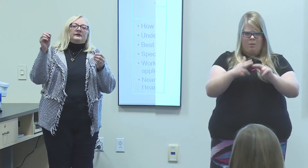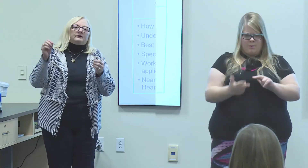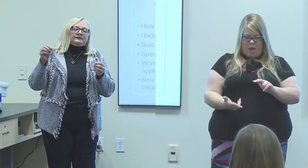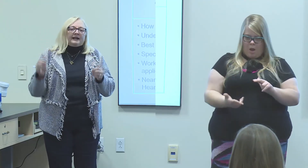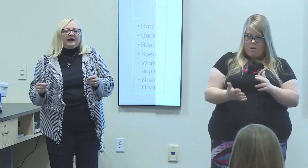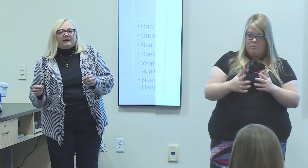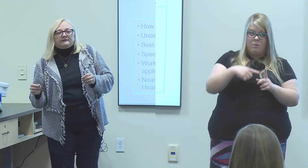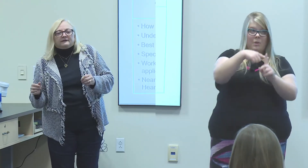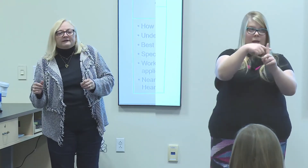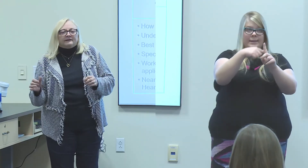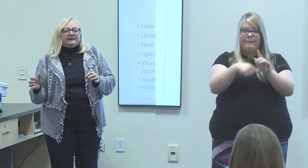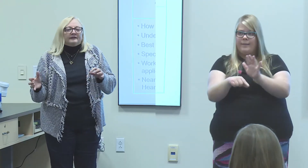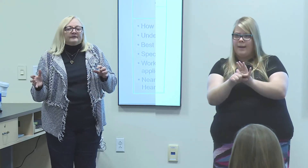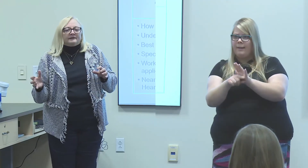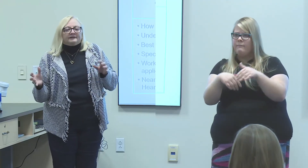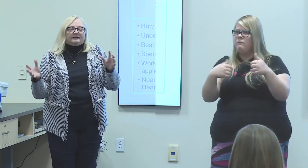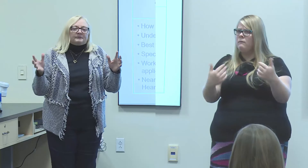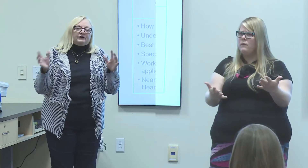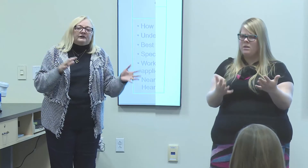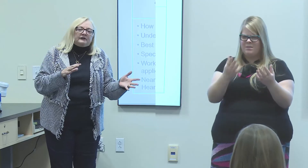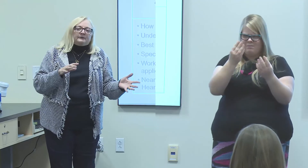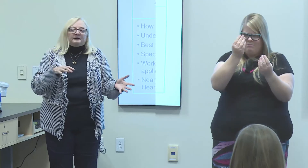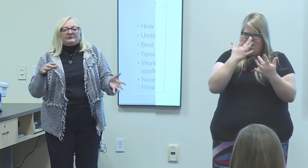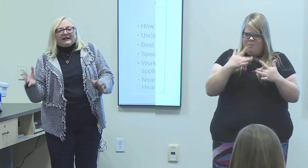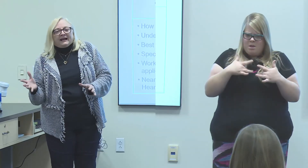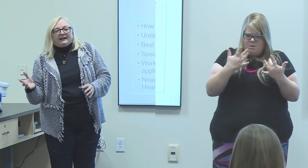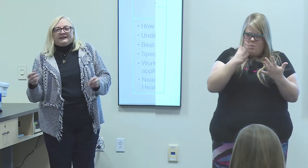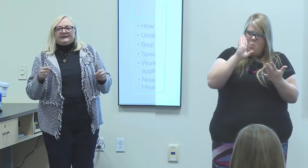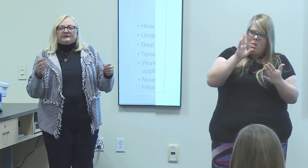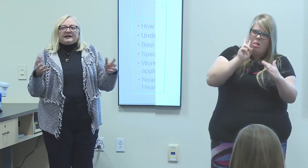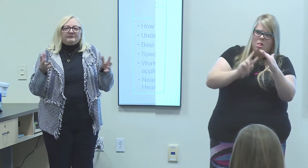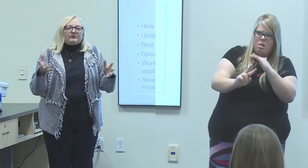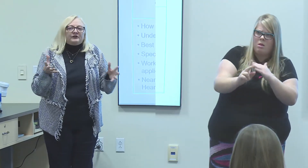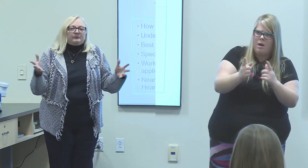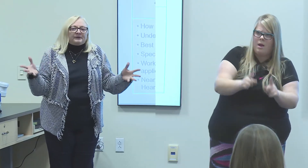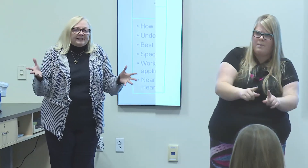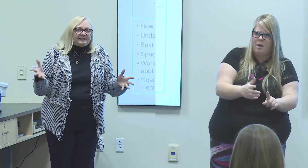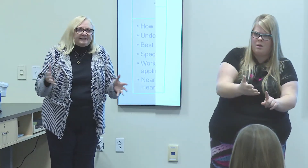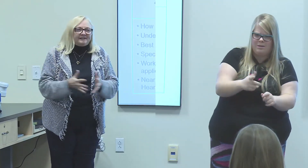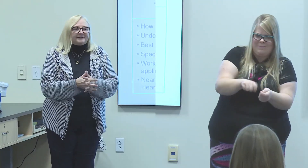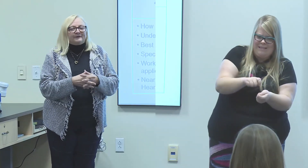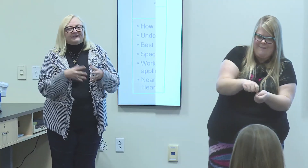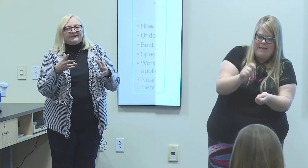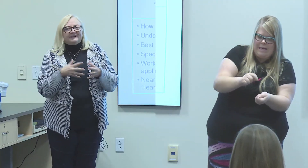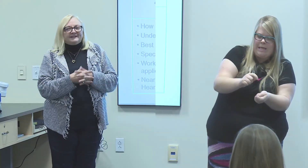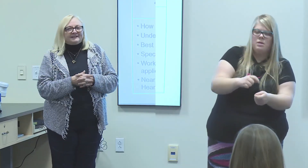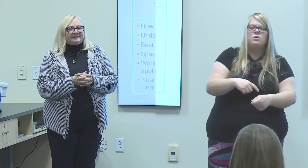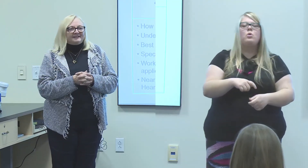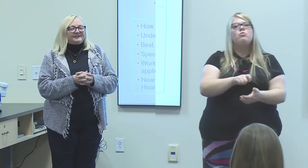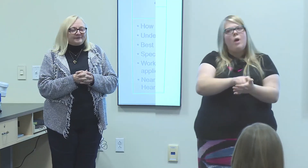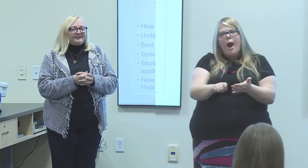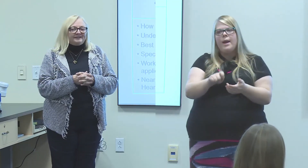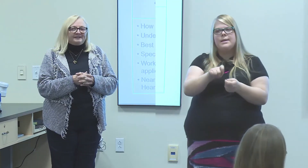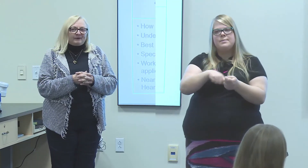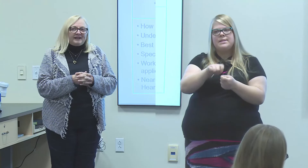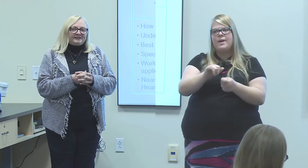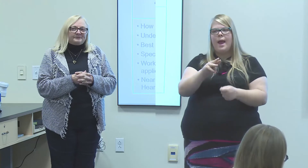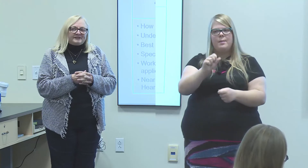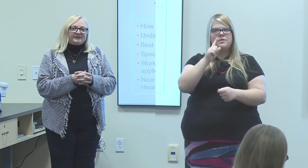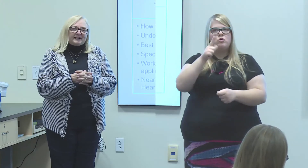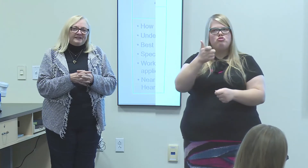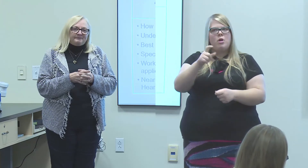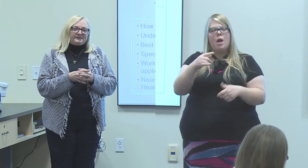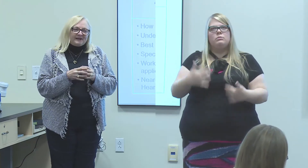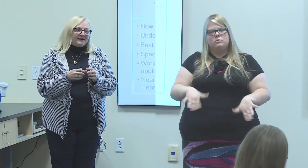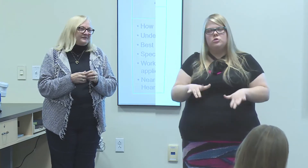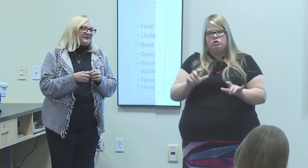up? Will it go down? Will it be good? Will it be bad? Tell me what you're predicting. So like, really writing a